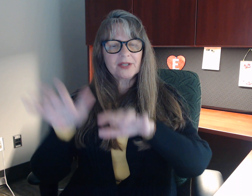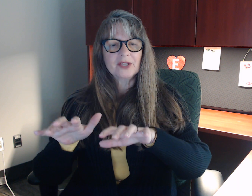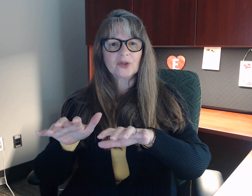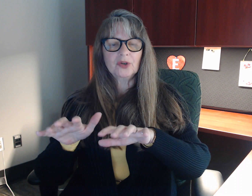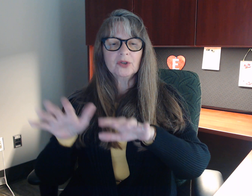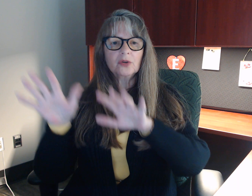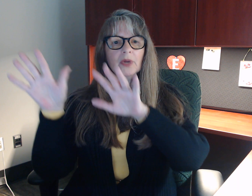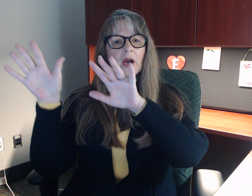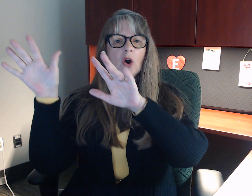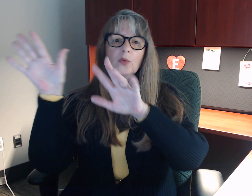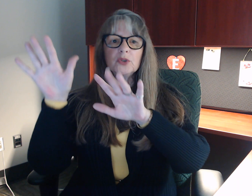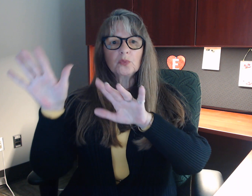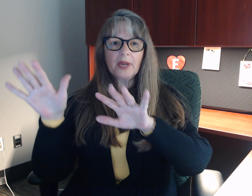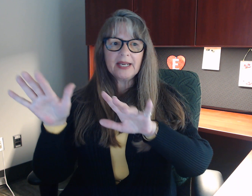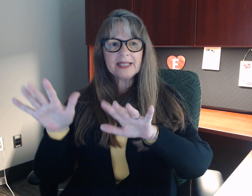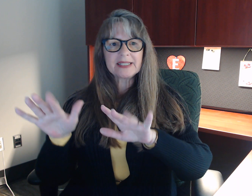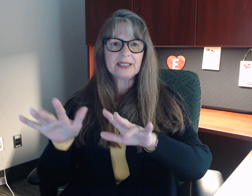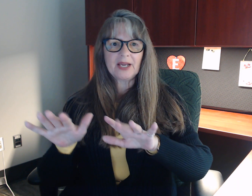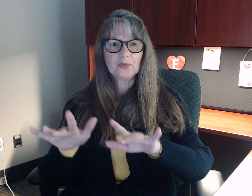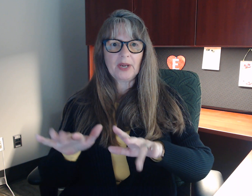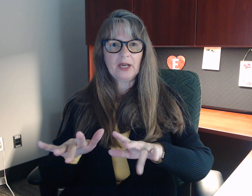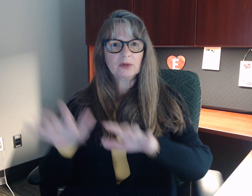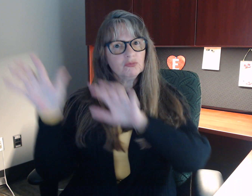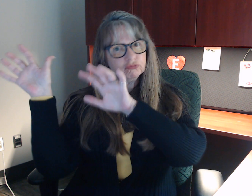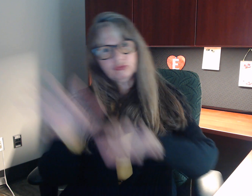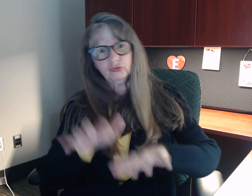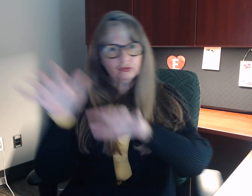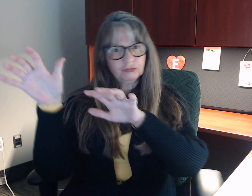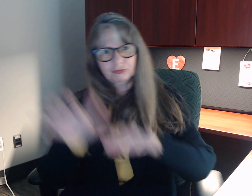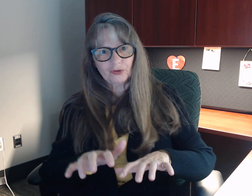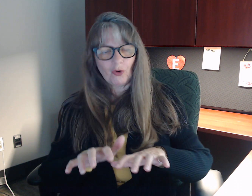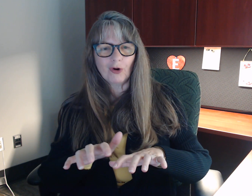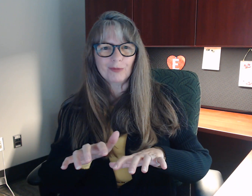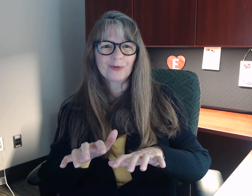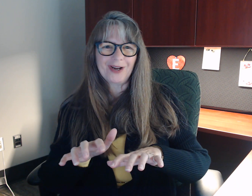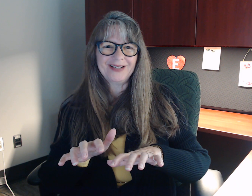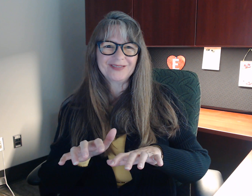So you can do, oh, it's raining, it's a light rain, or it's a horrible rain, right?